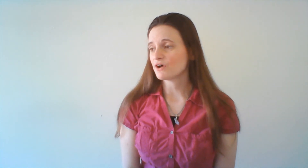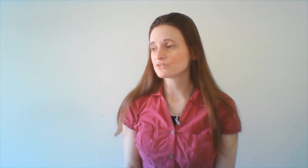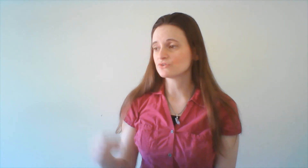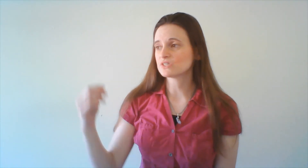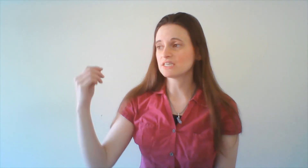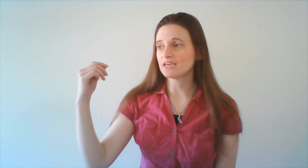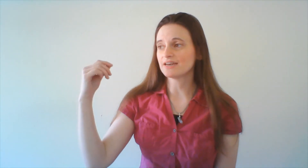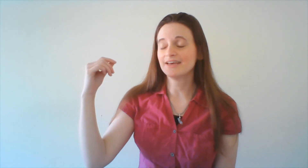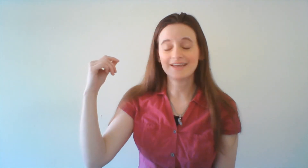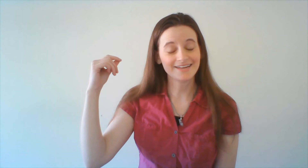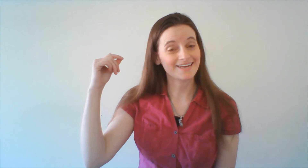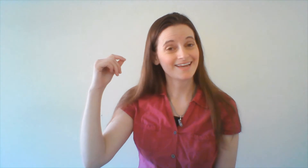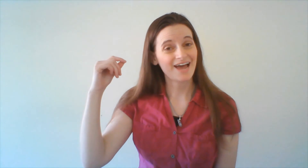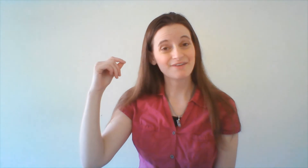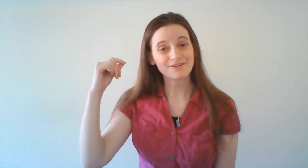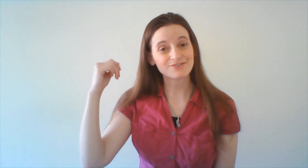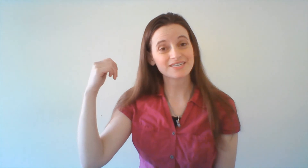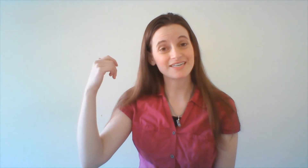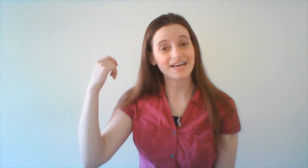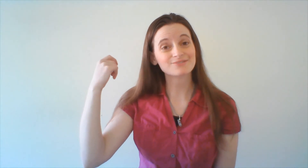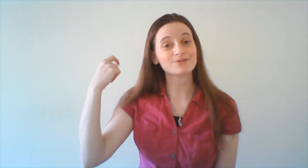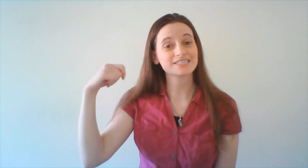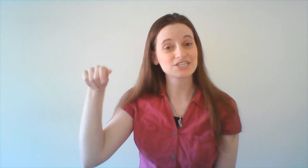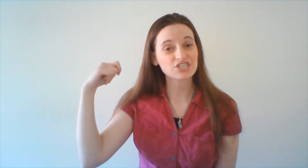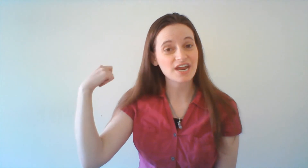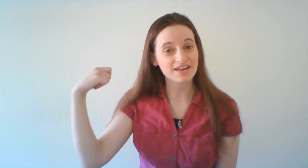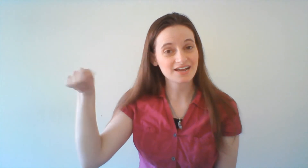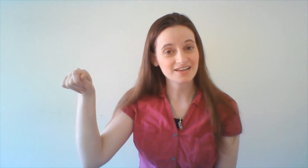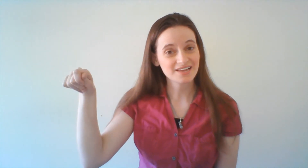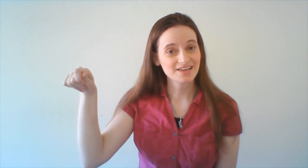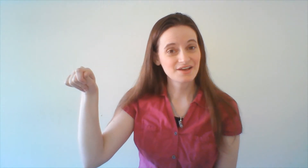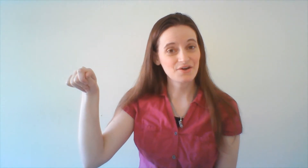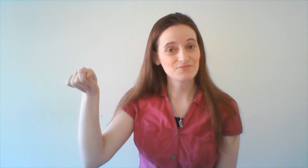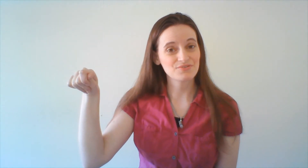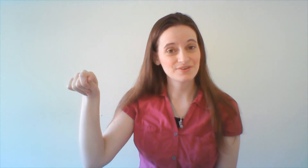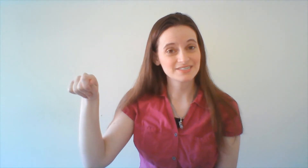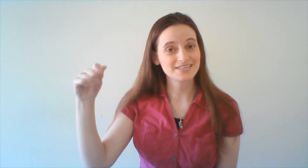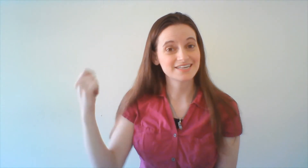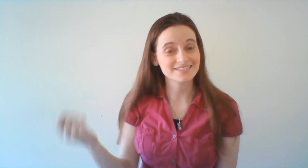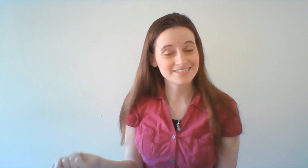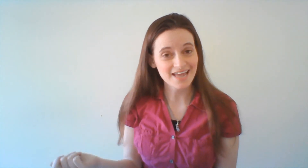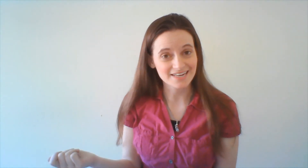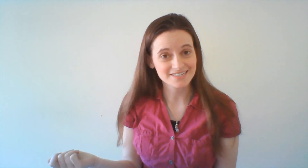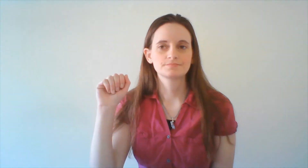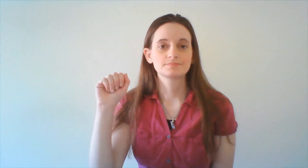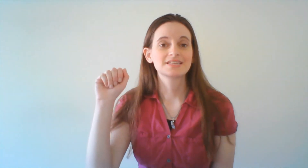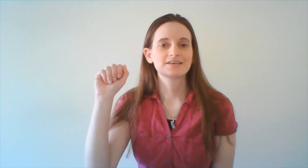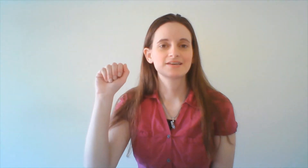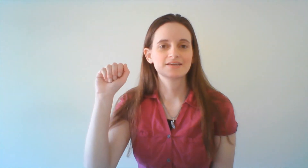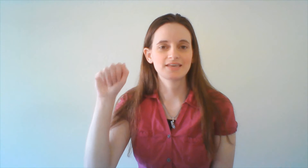also seen yes where it's a shake of the wrist instead.